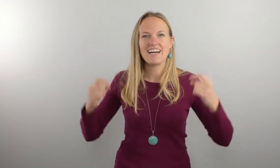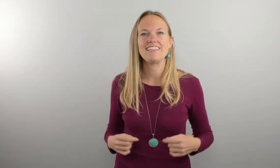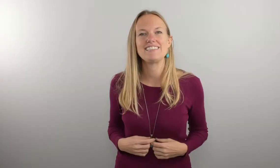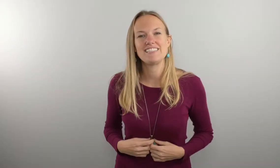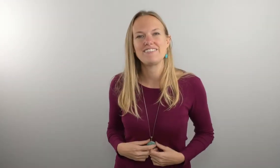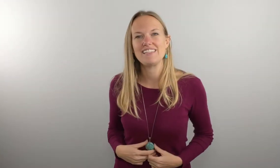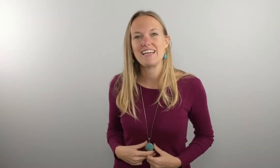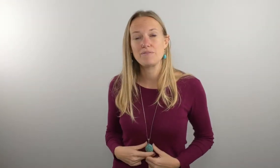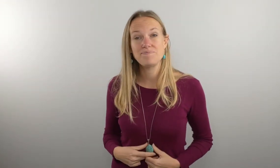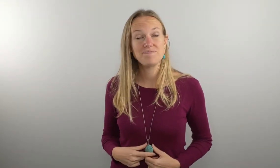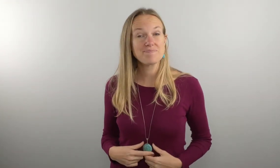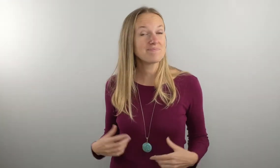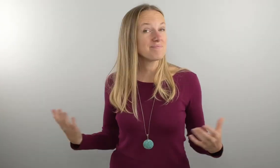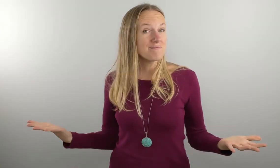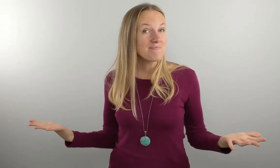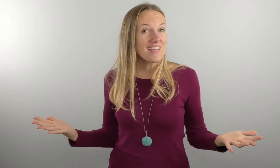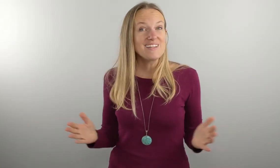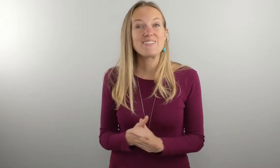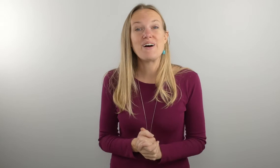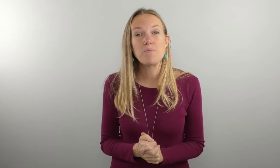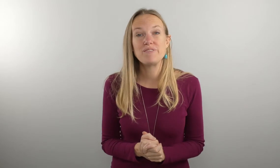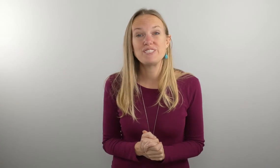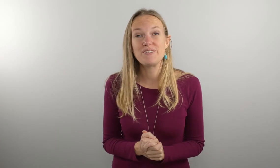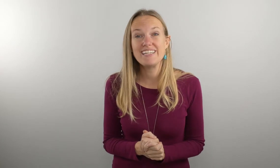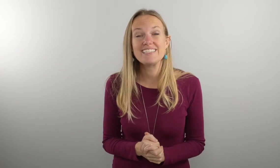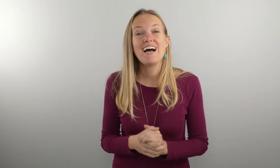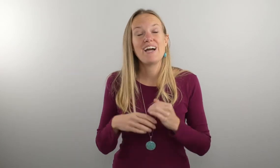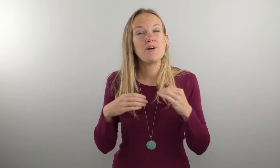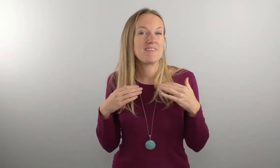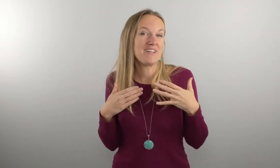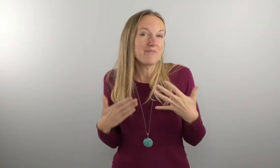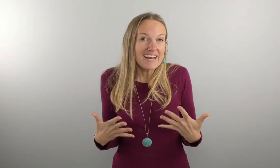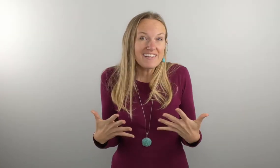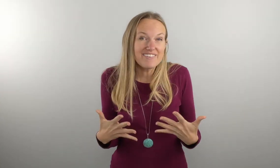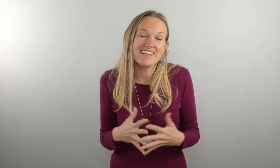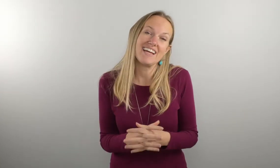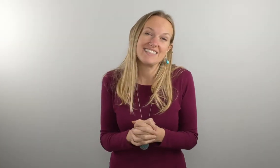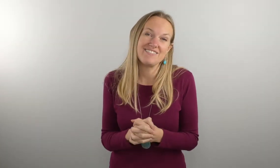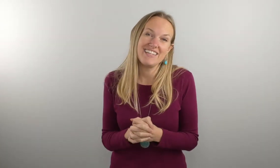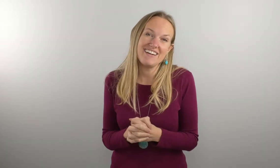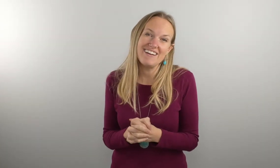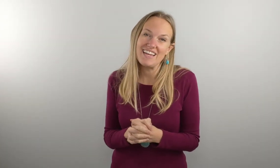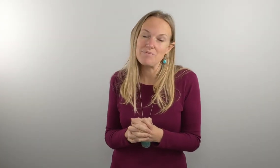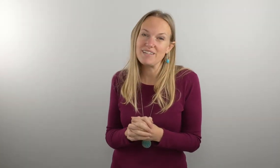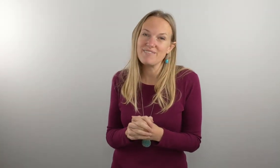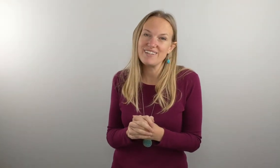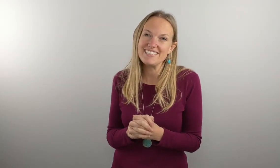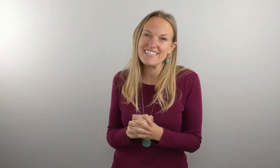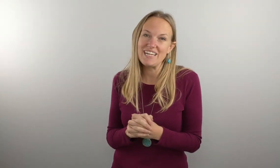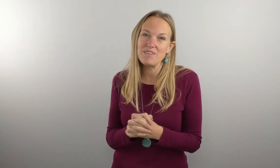that's different in there. So I hope you enjoyed it. I hope that you're ready for the next video, and I'm looking forward to signing with the